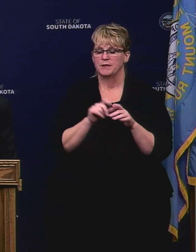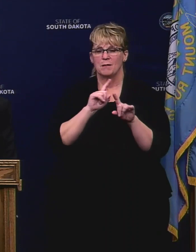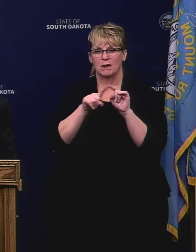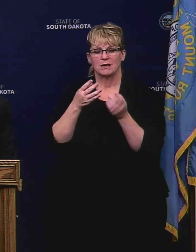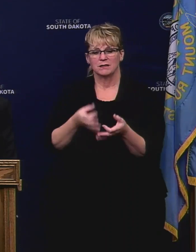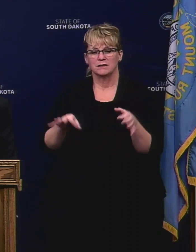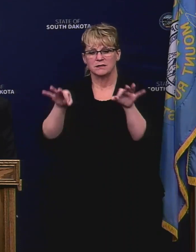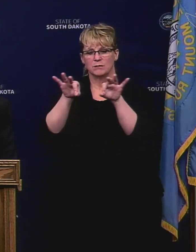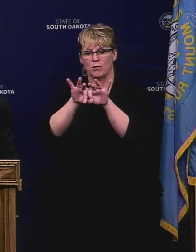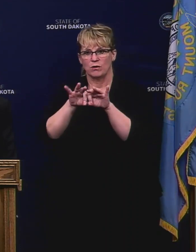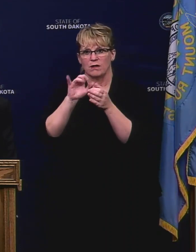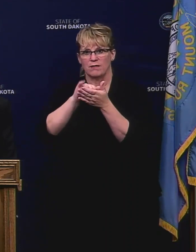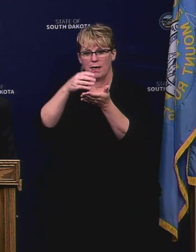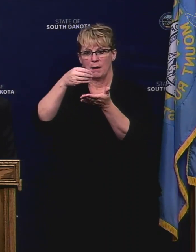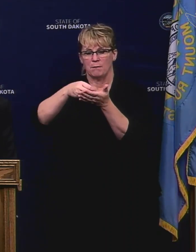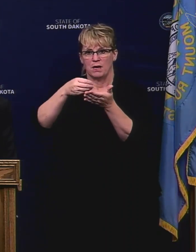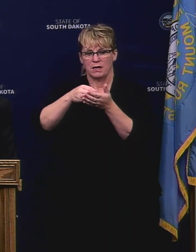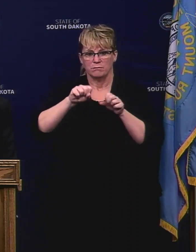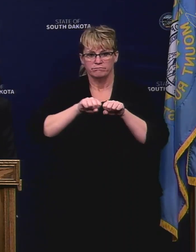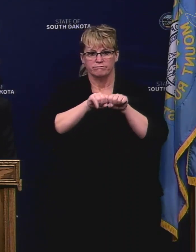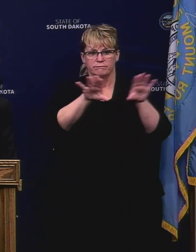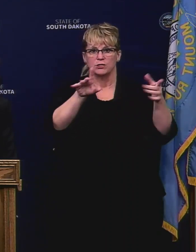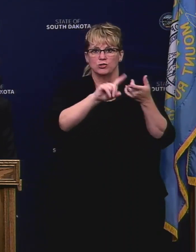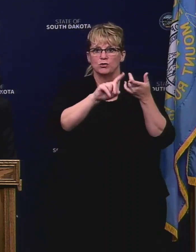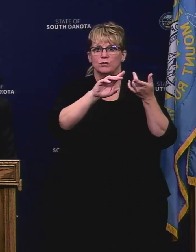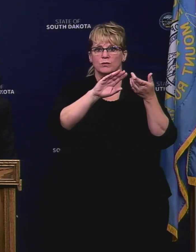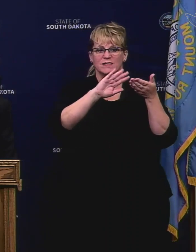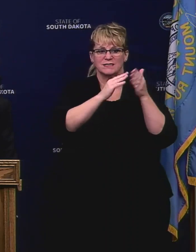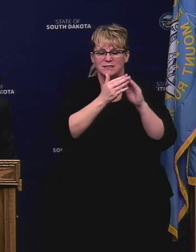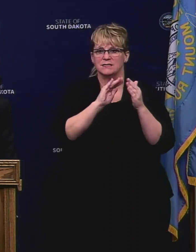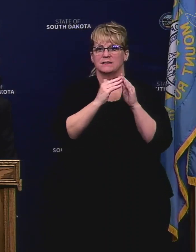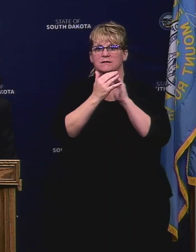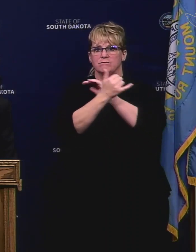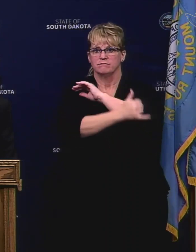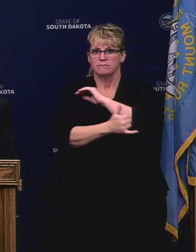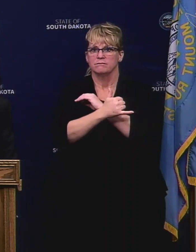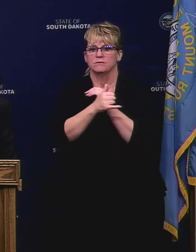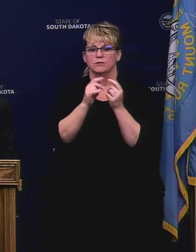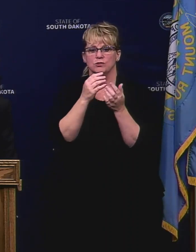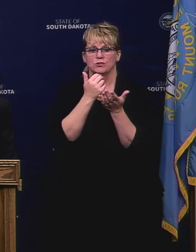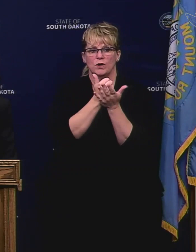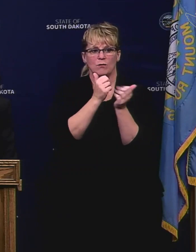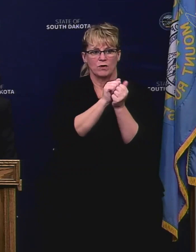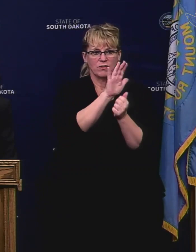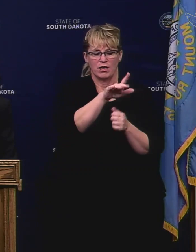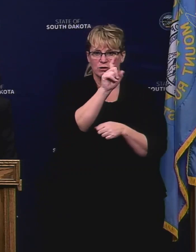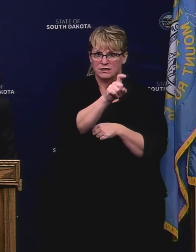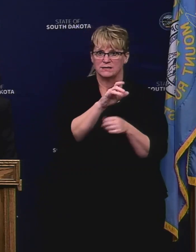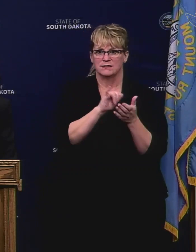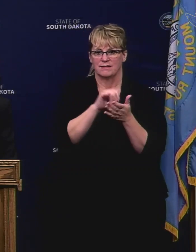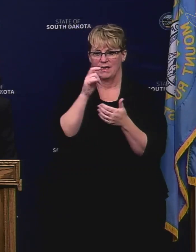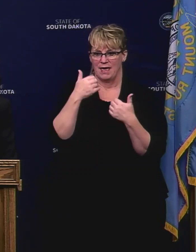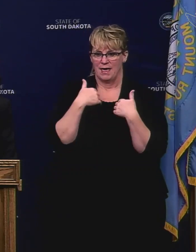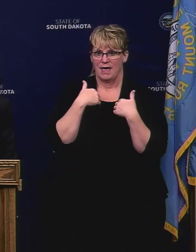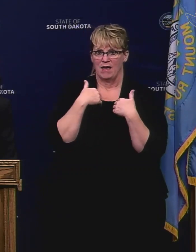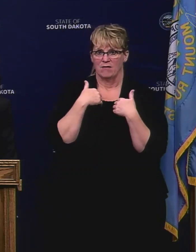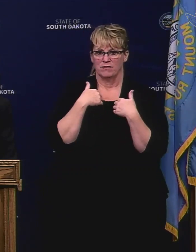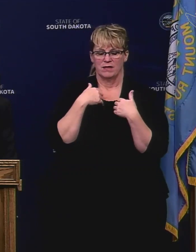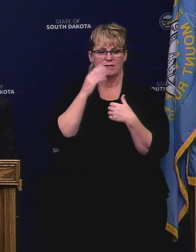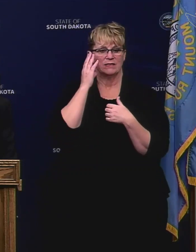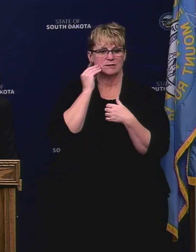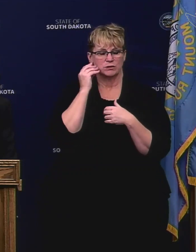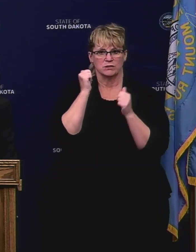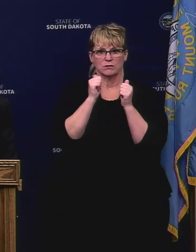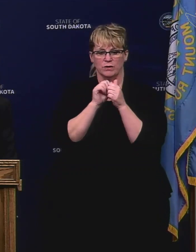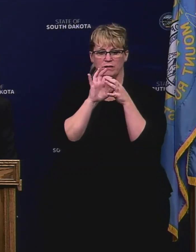these funds be dispersed to our cities and to our counties to help meet some of their needs that they have incurred in